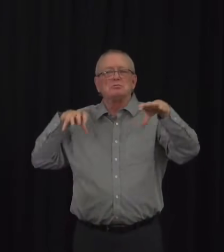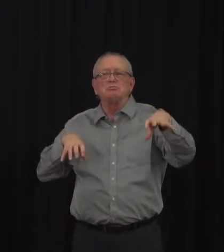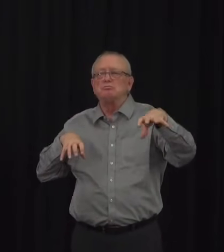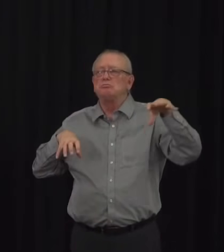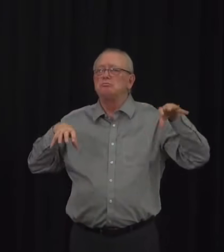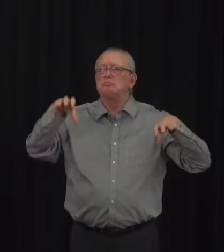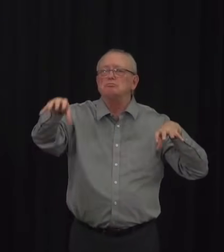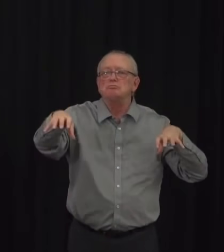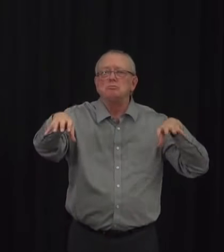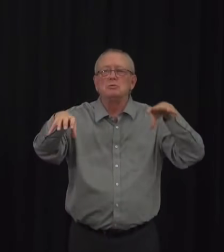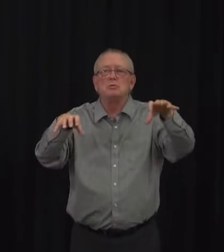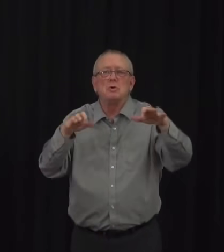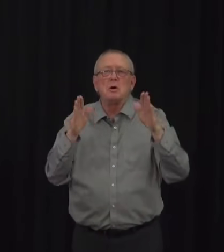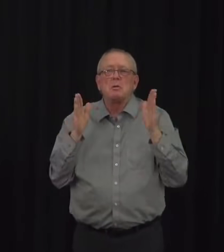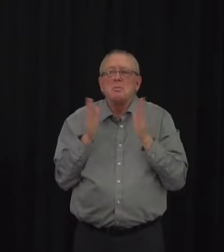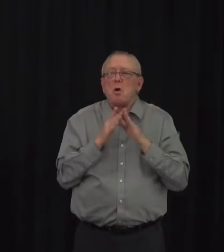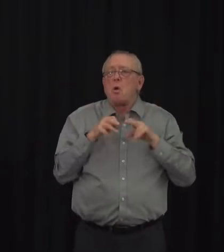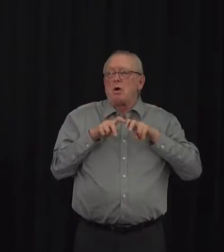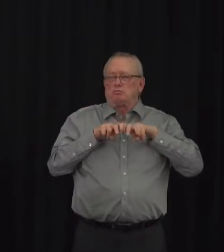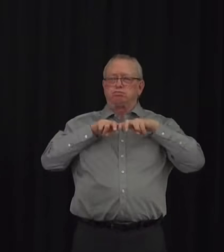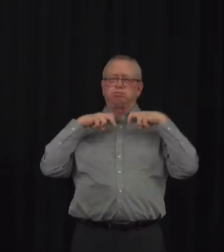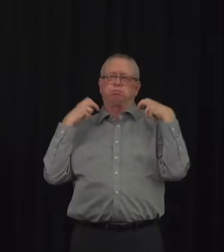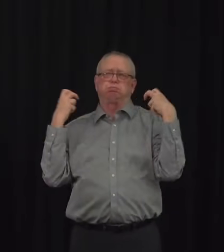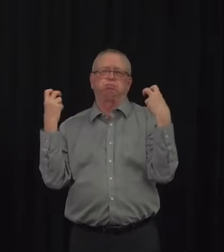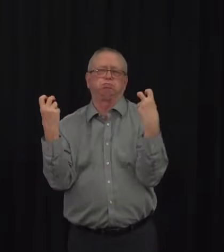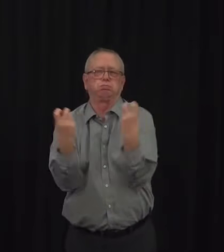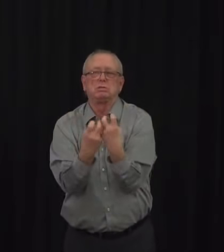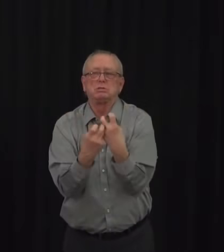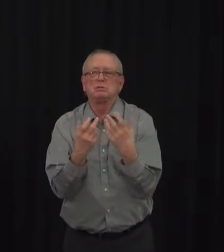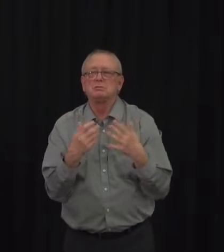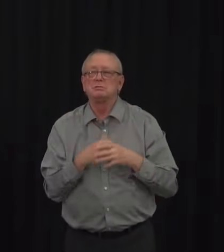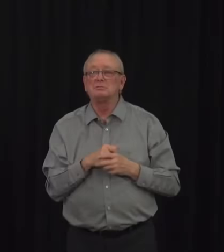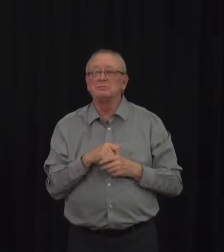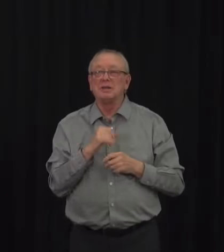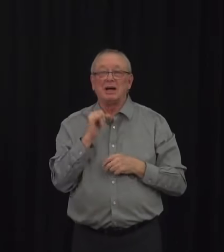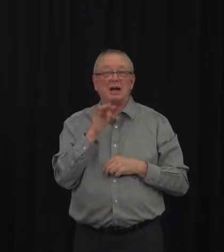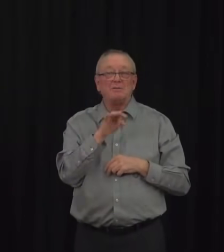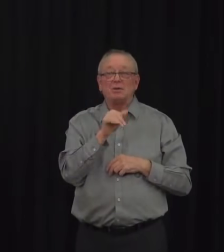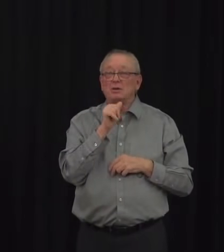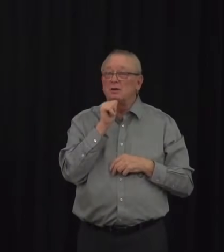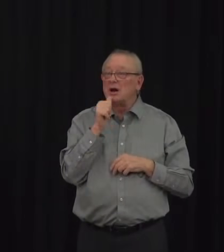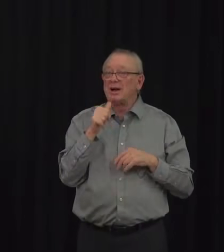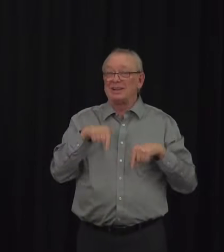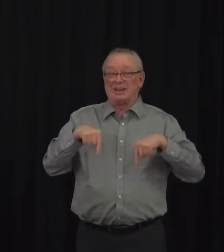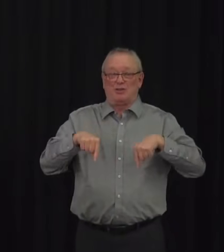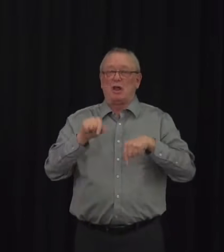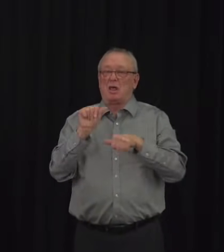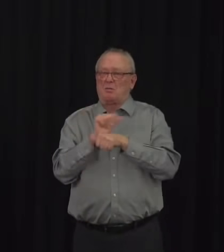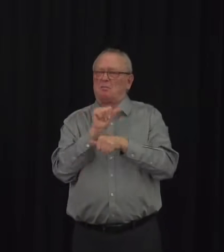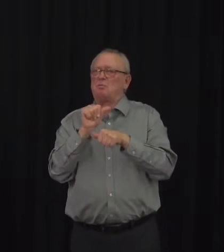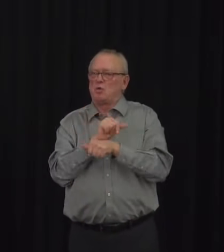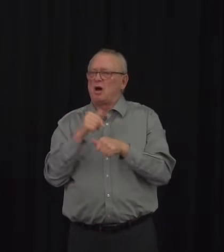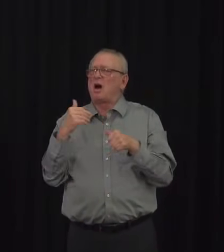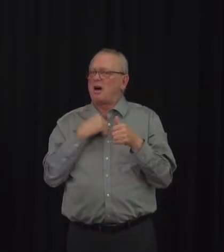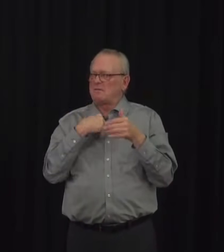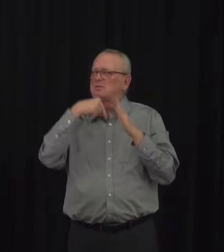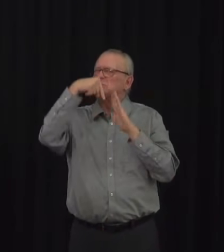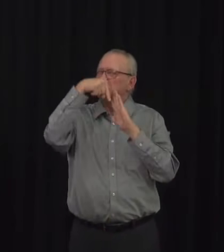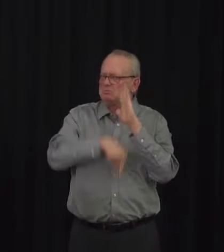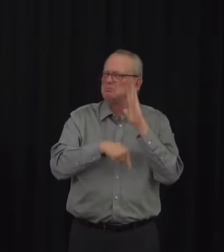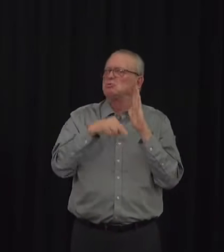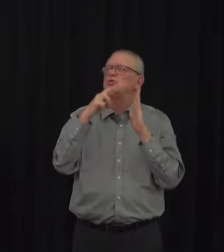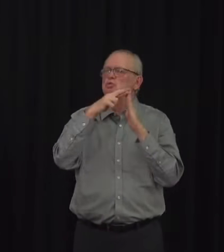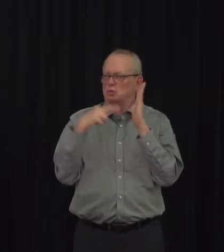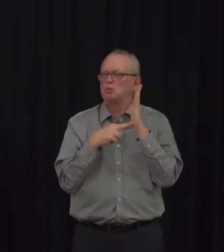seated together all at the same table. So in short, if you didn't have the measures that we have in place to prevent spread in